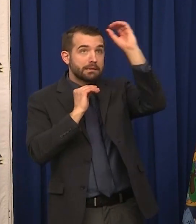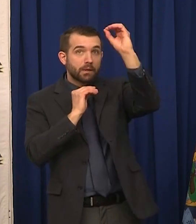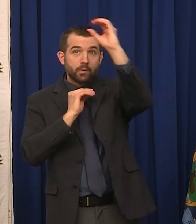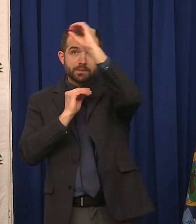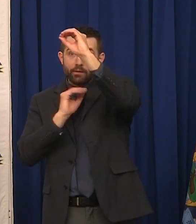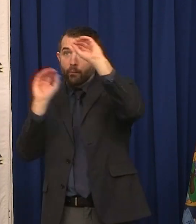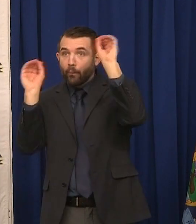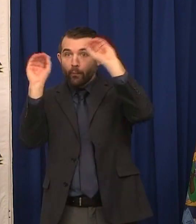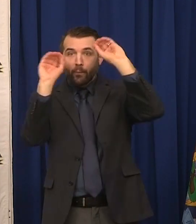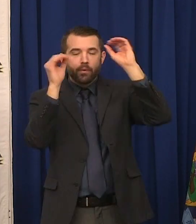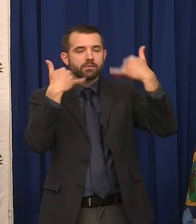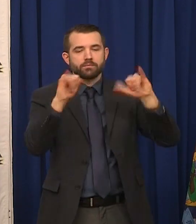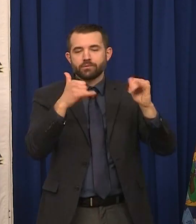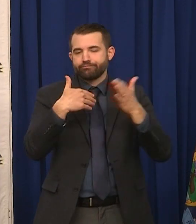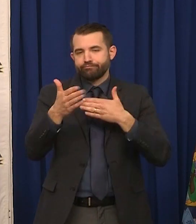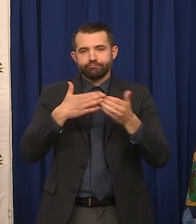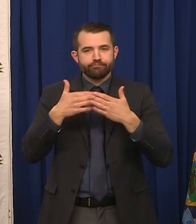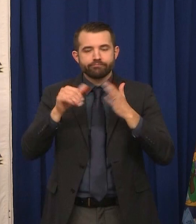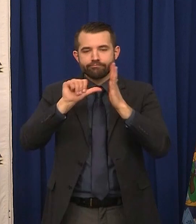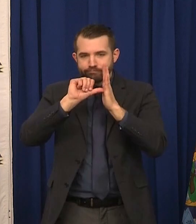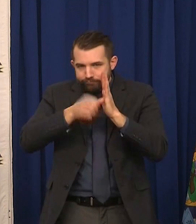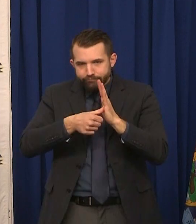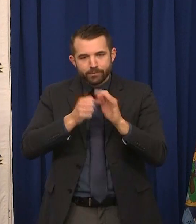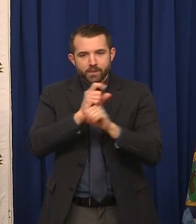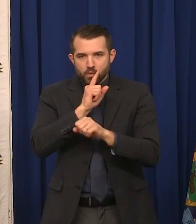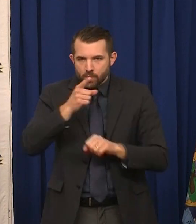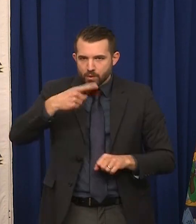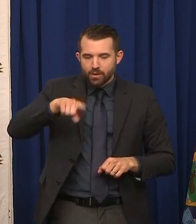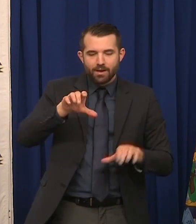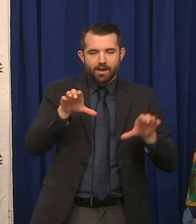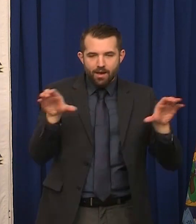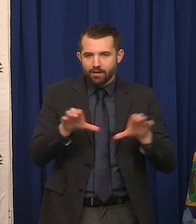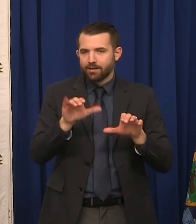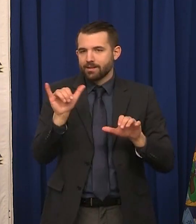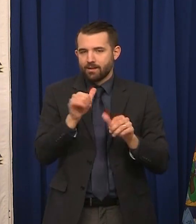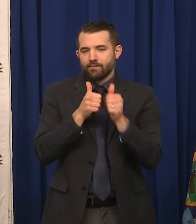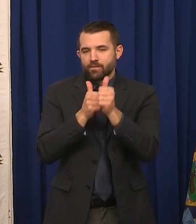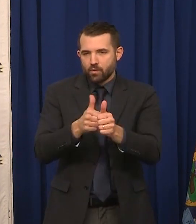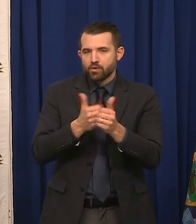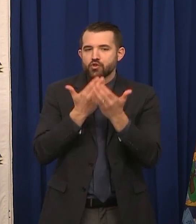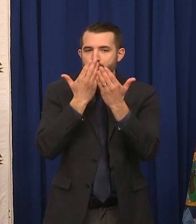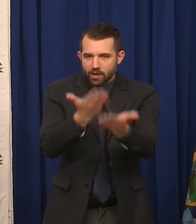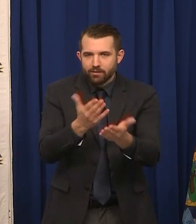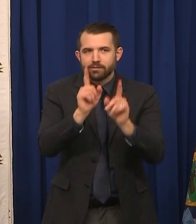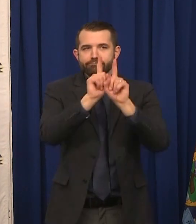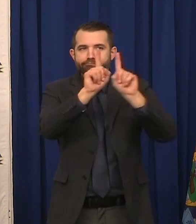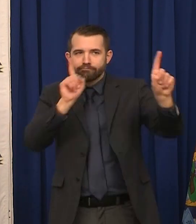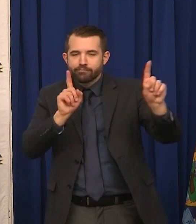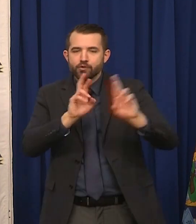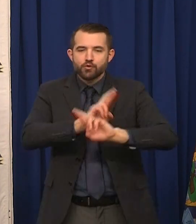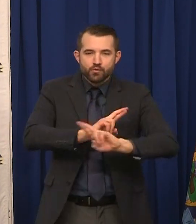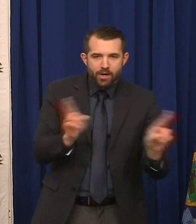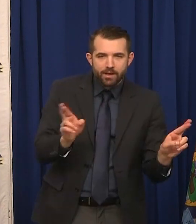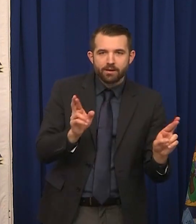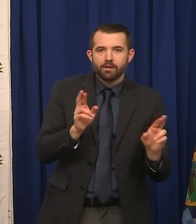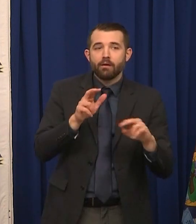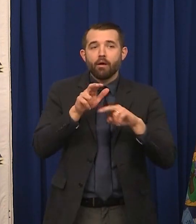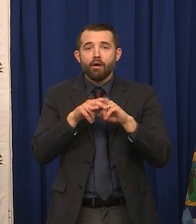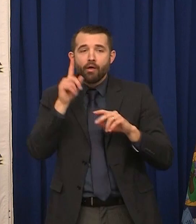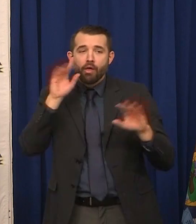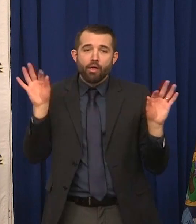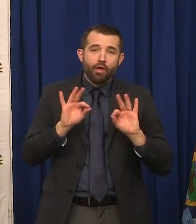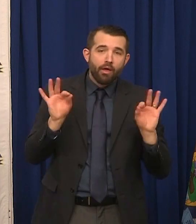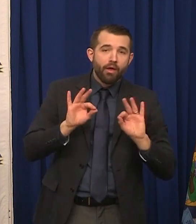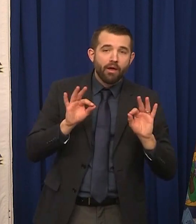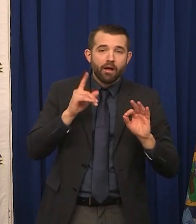keep continuing to prepare. No one should be waiting to see whether an out-of-state